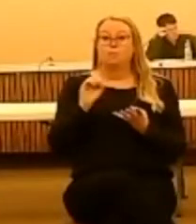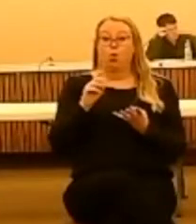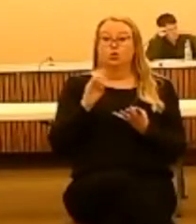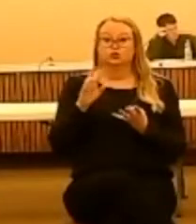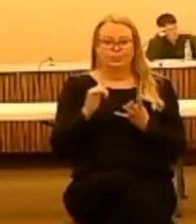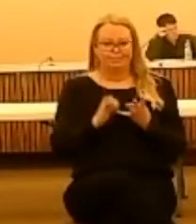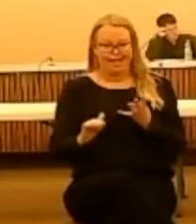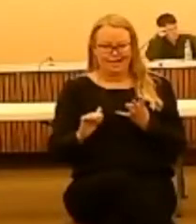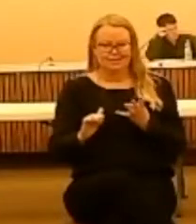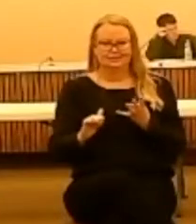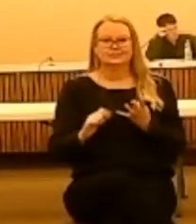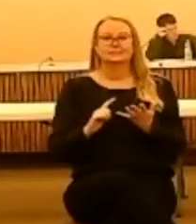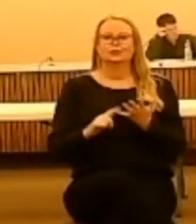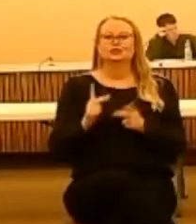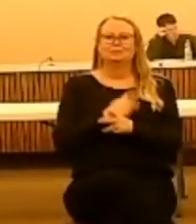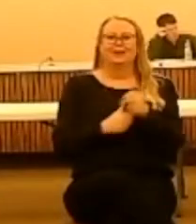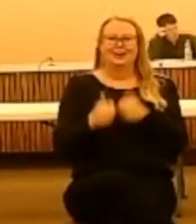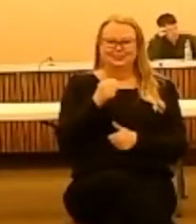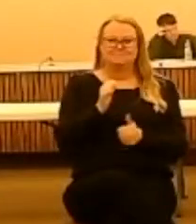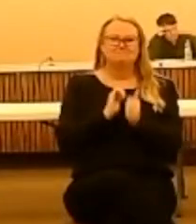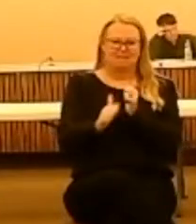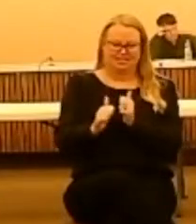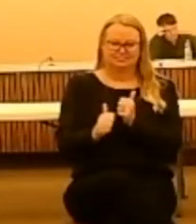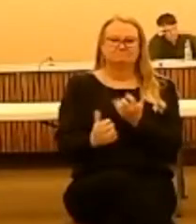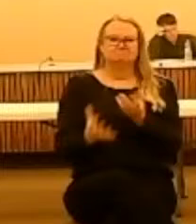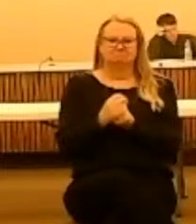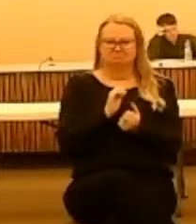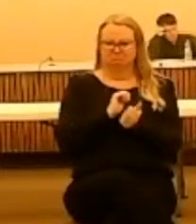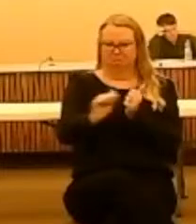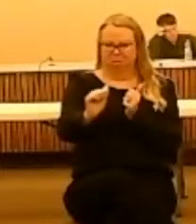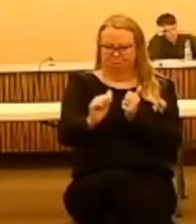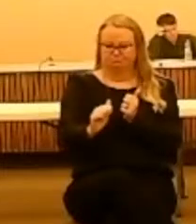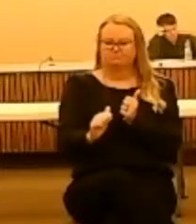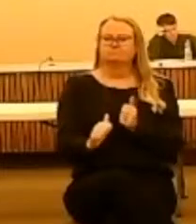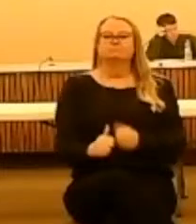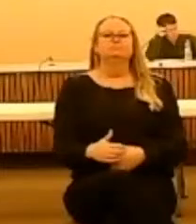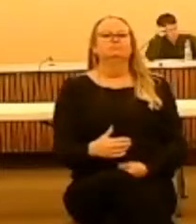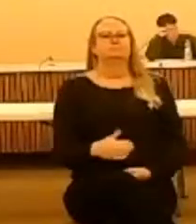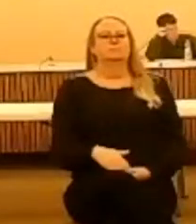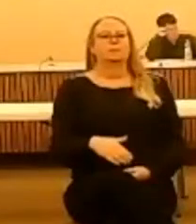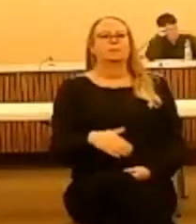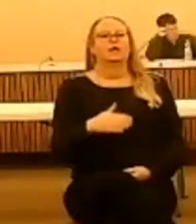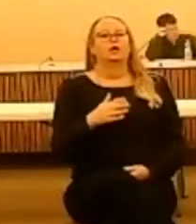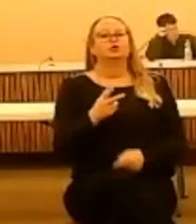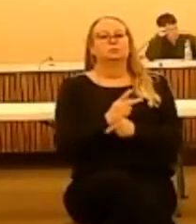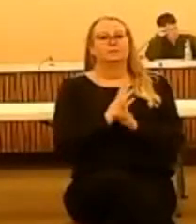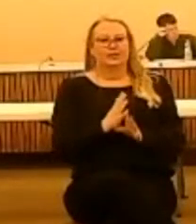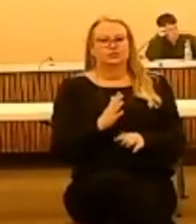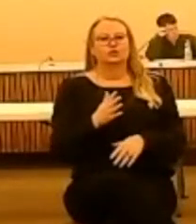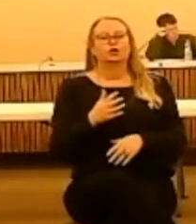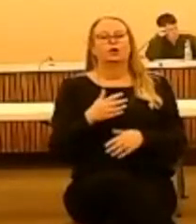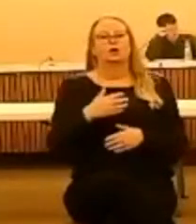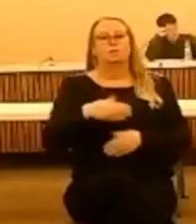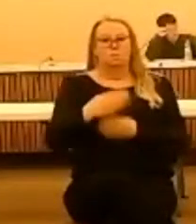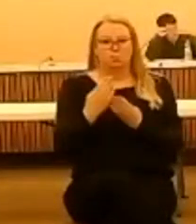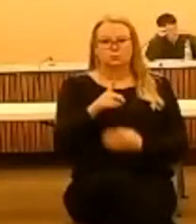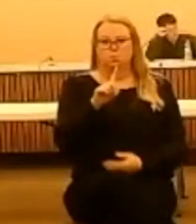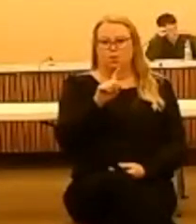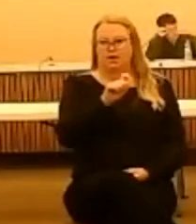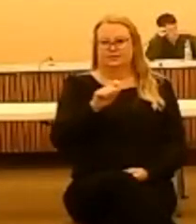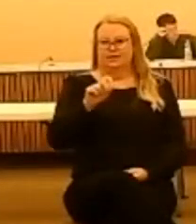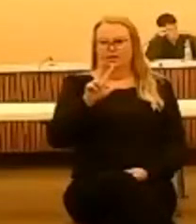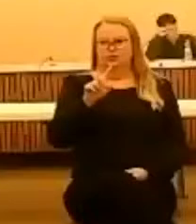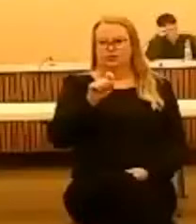Aye. Supervisor Schultz. Aye. Mr. Supervisor, fellow town board members, I have resolution